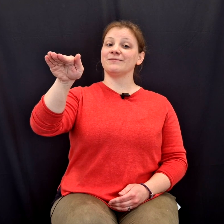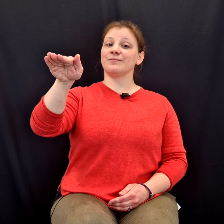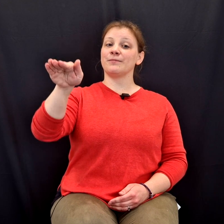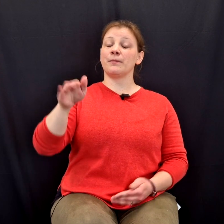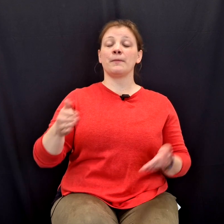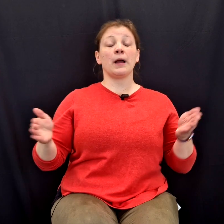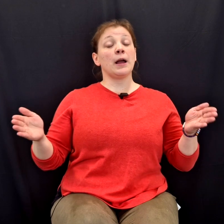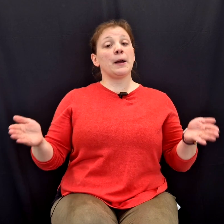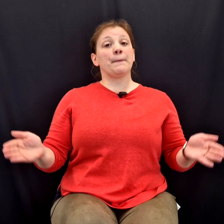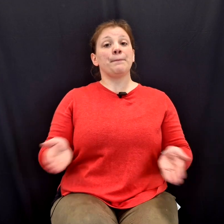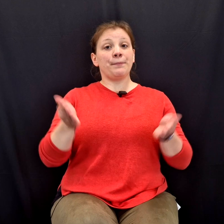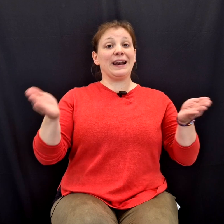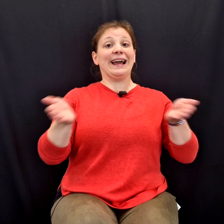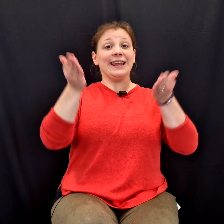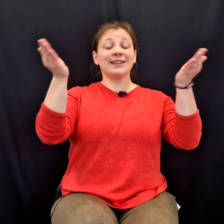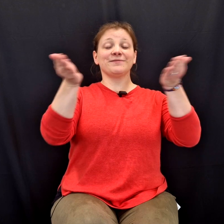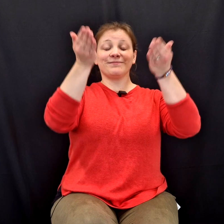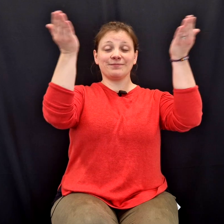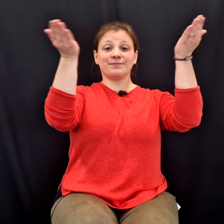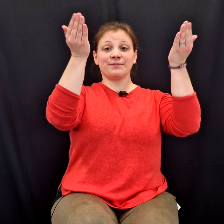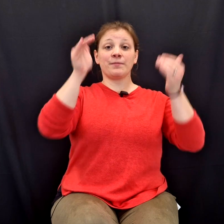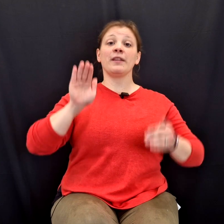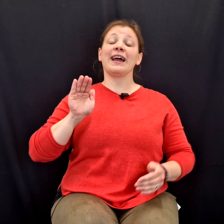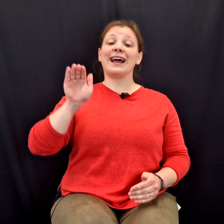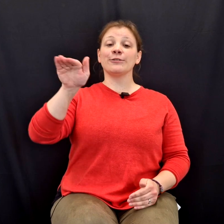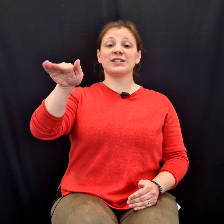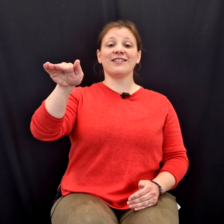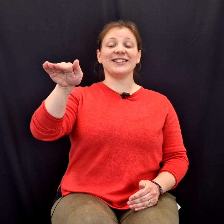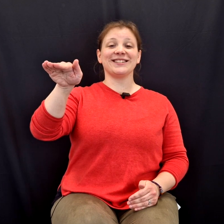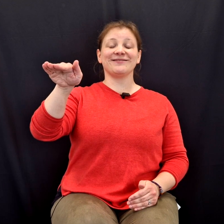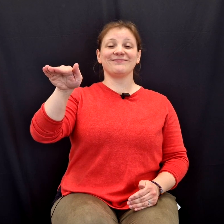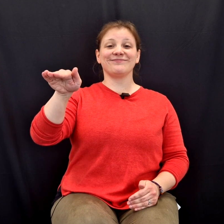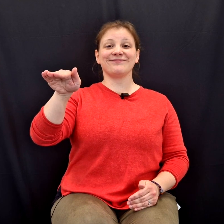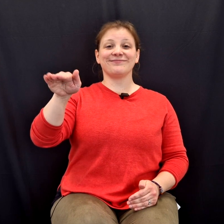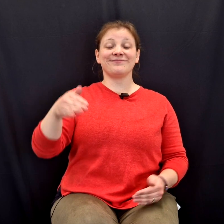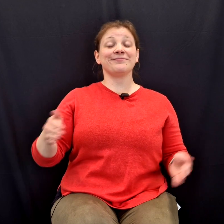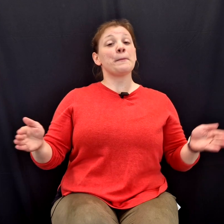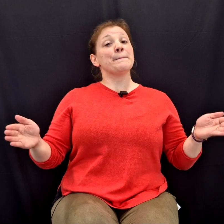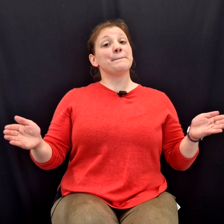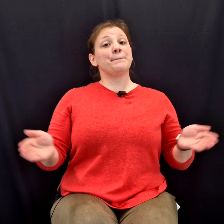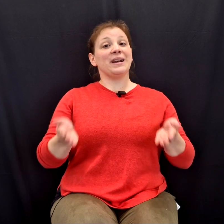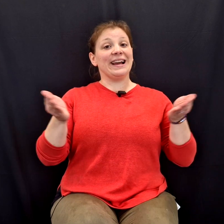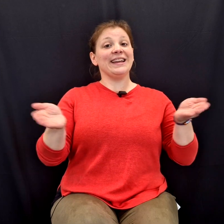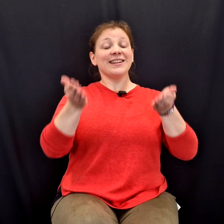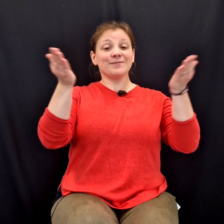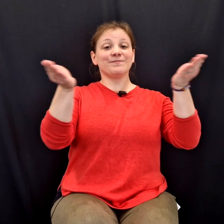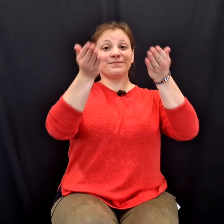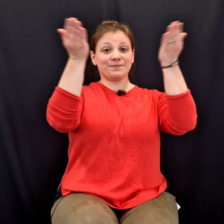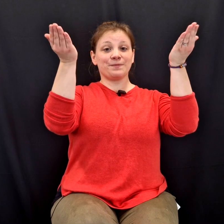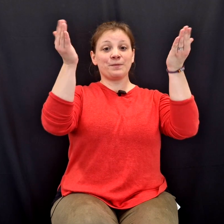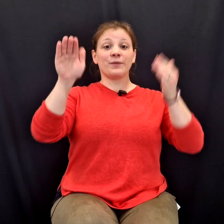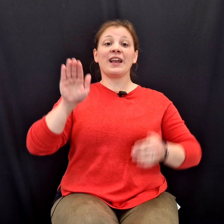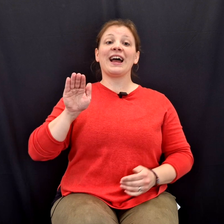outside, play, outside, play,